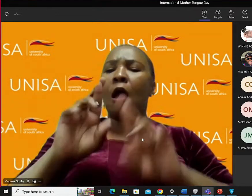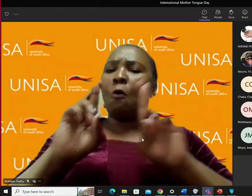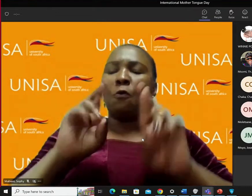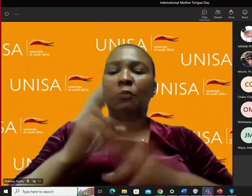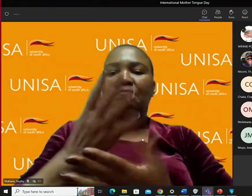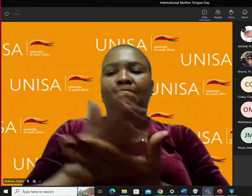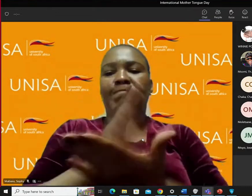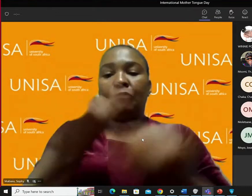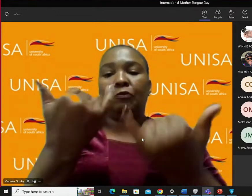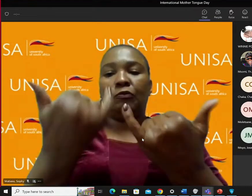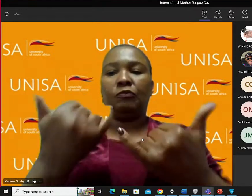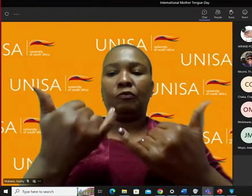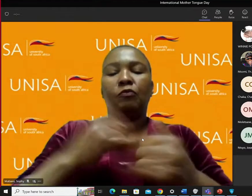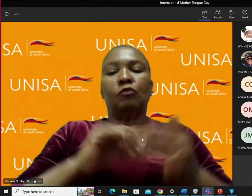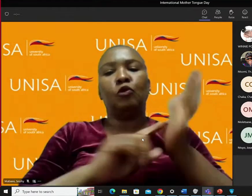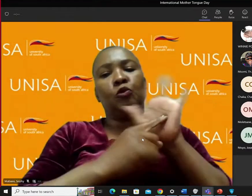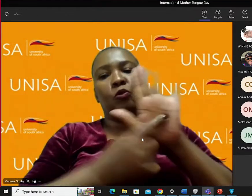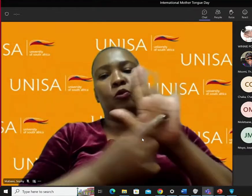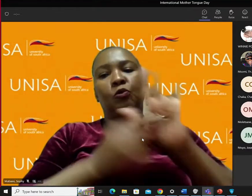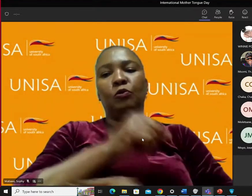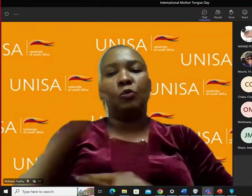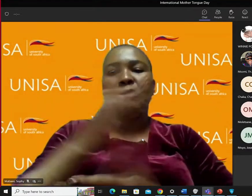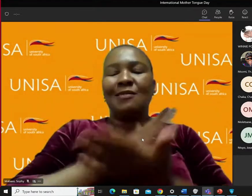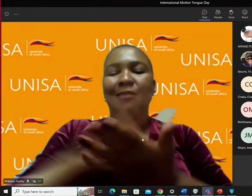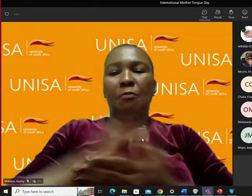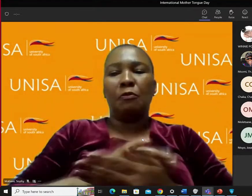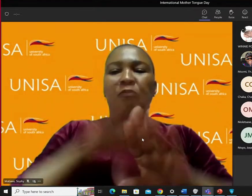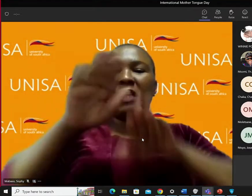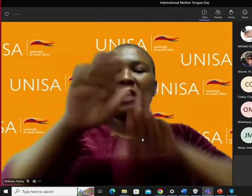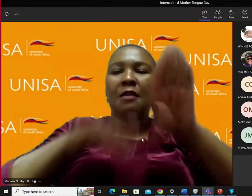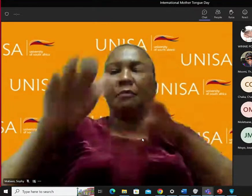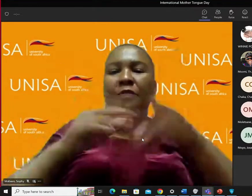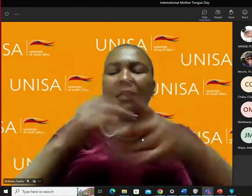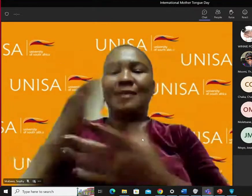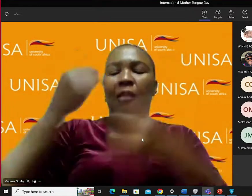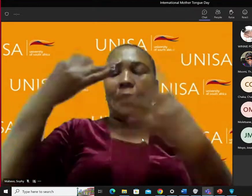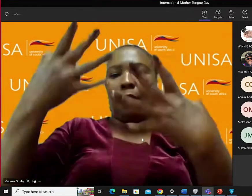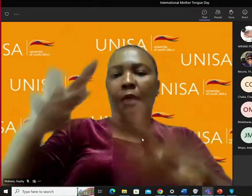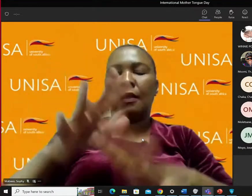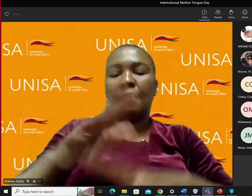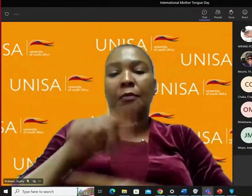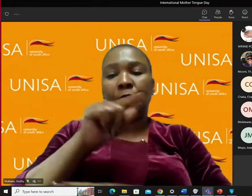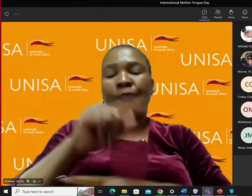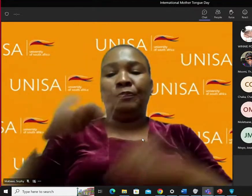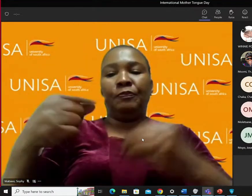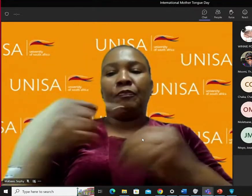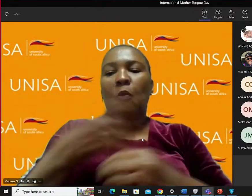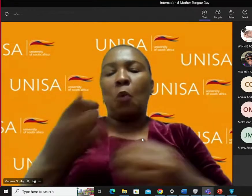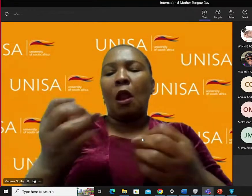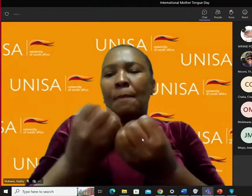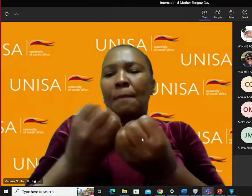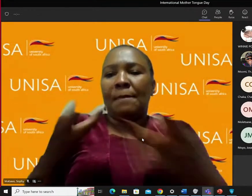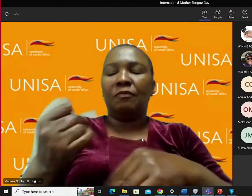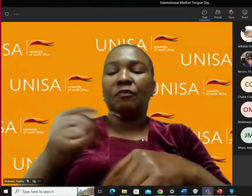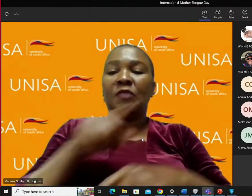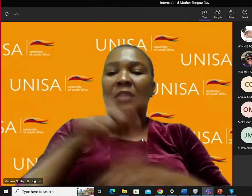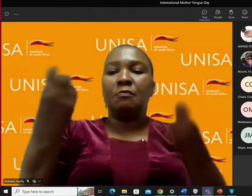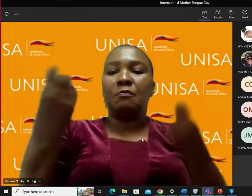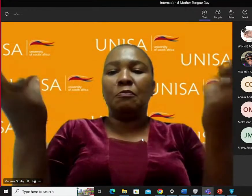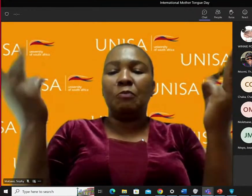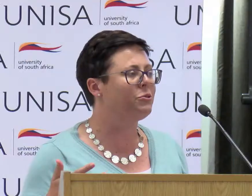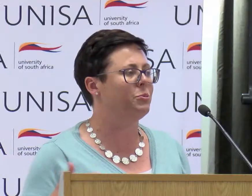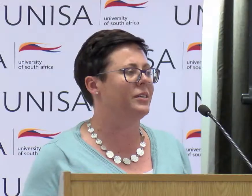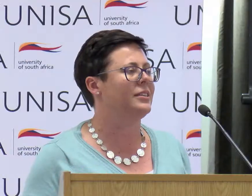today can show you some of the steps that have already been taken and where a lot of the people in this room have already